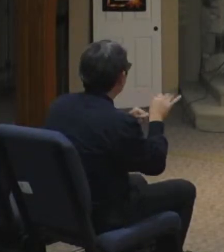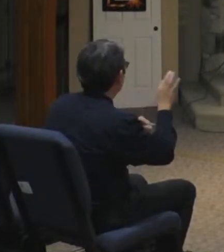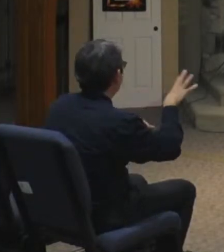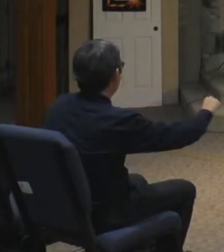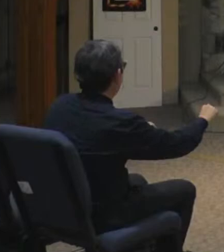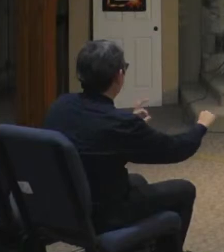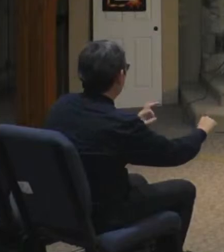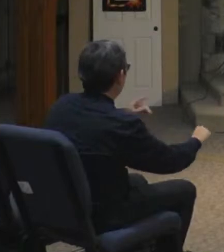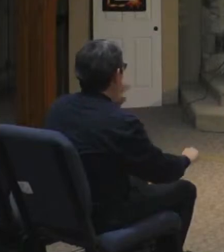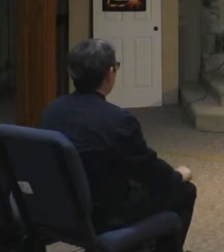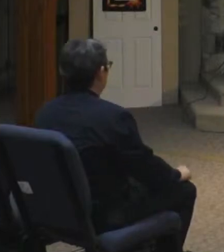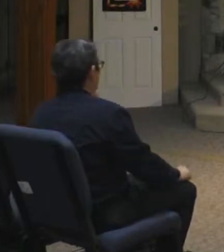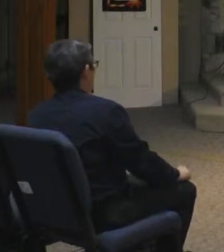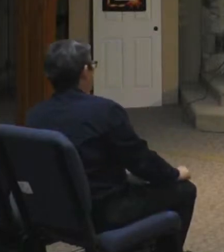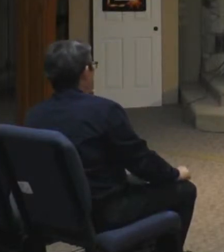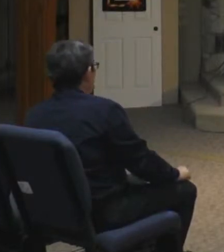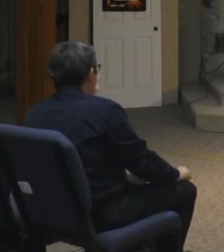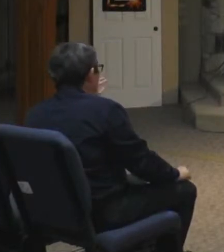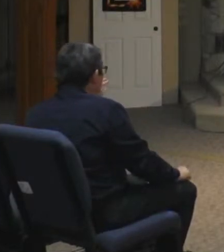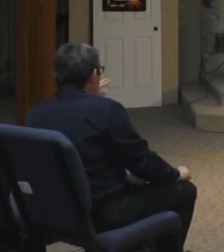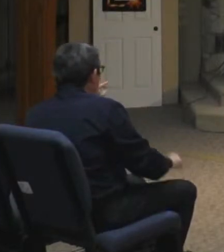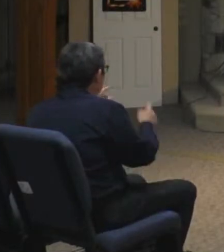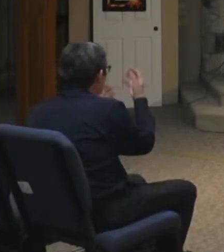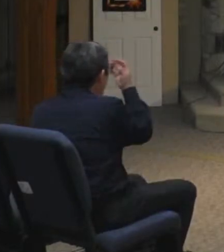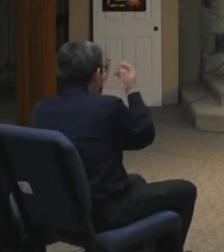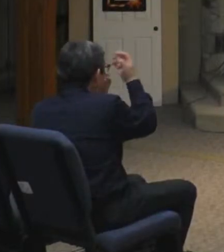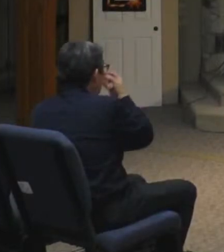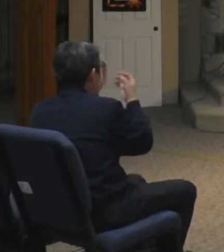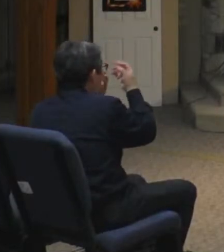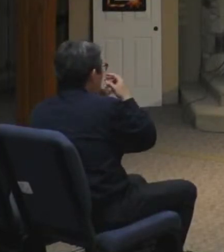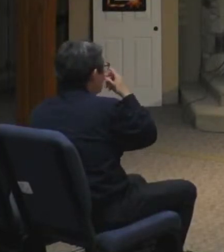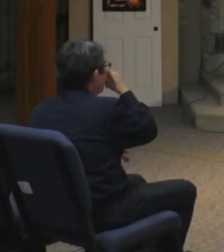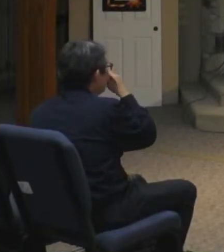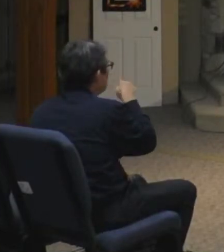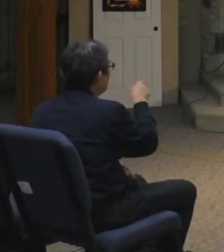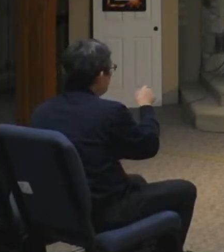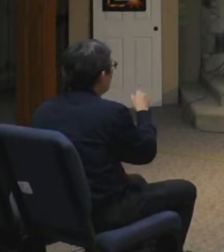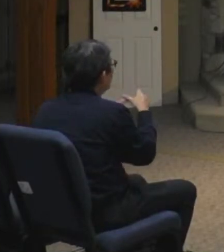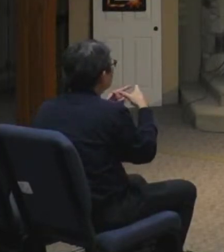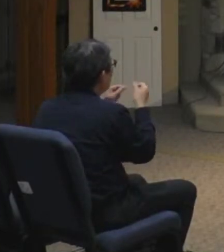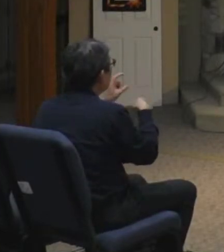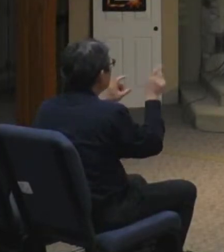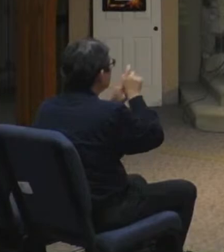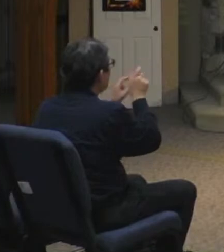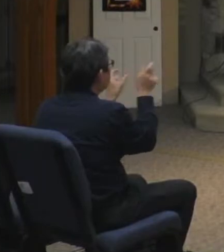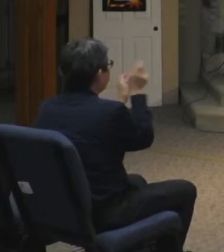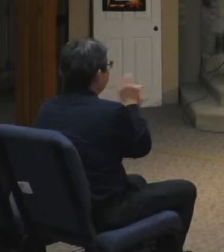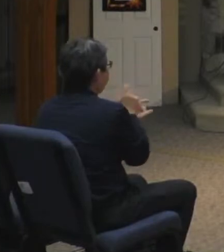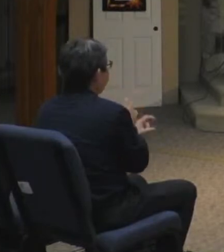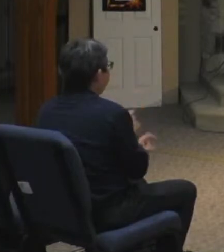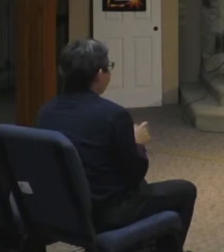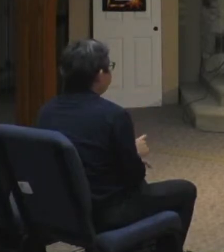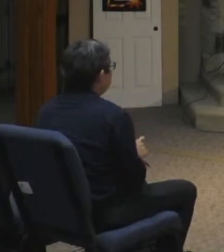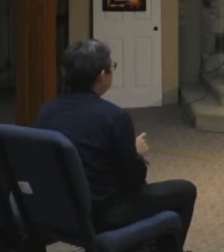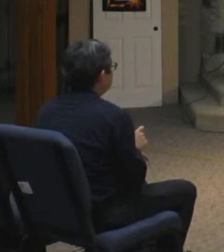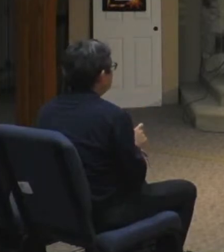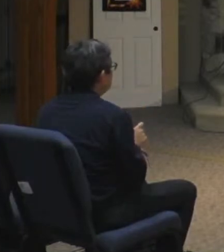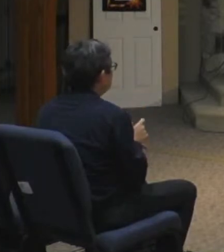cat's first, that means this. If the ball's first, that means this. So it can be very confusing to deaf people. And if the sentences